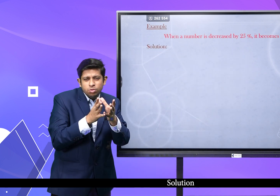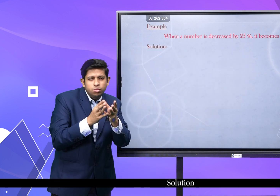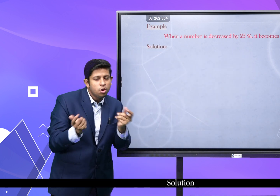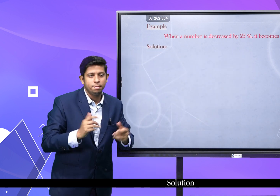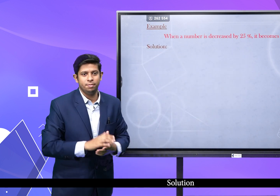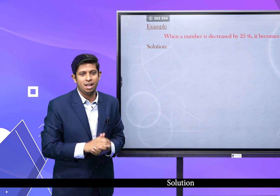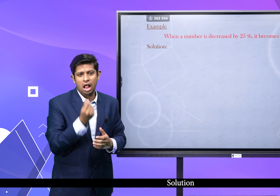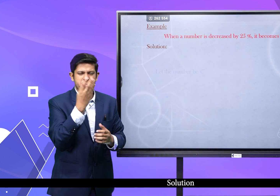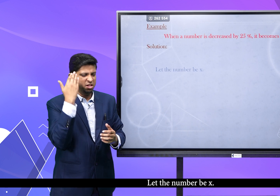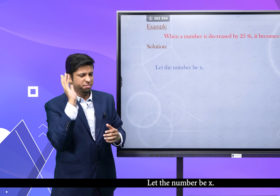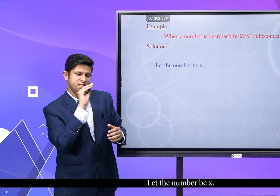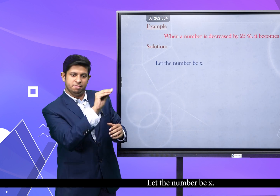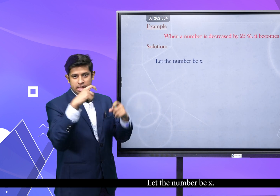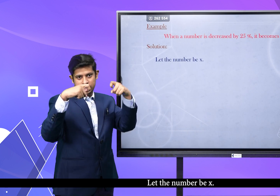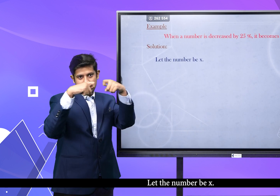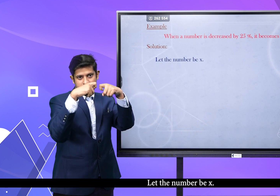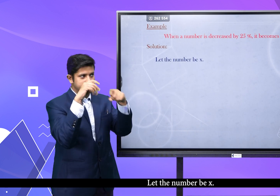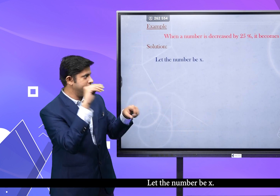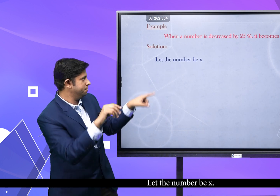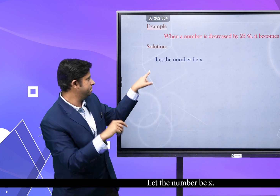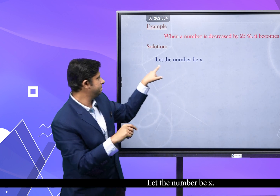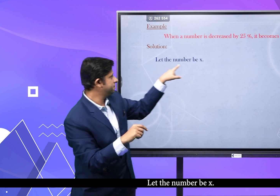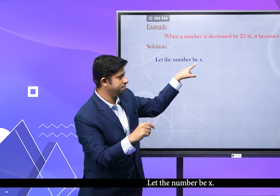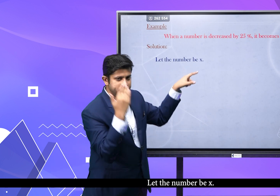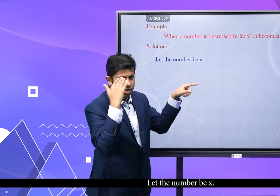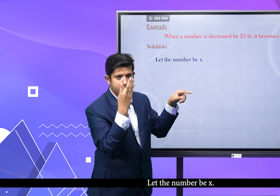Solution: let the number be x.